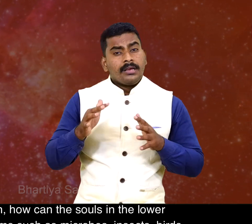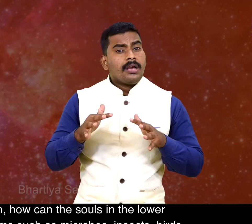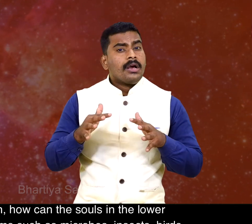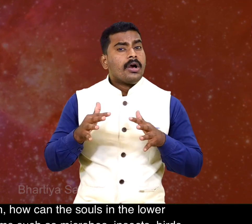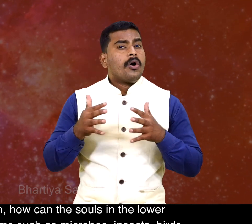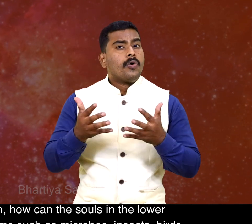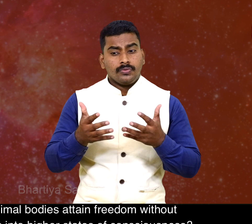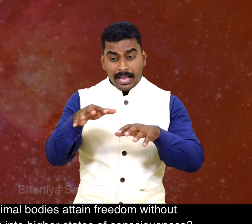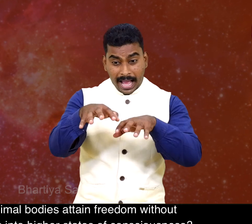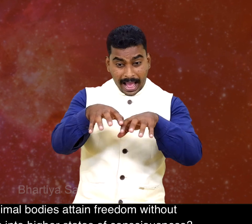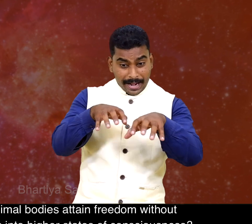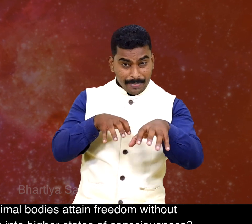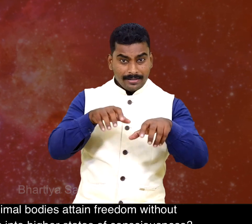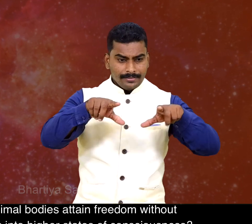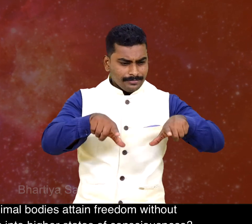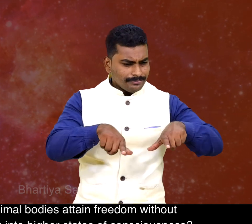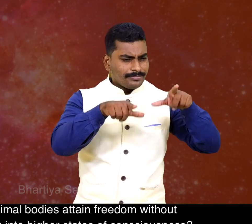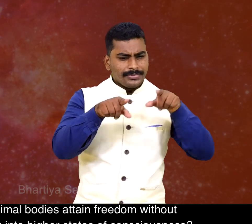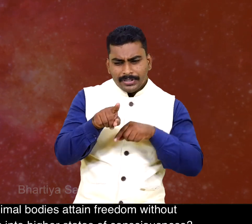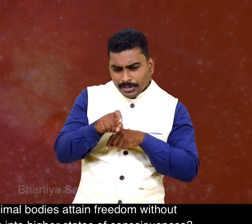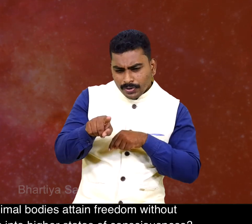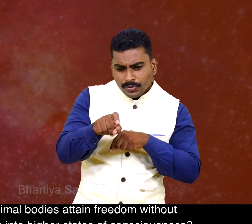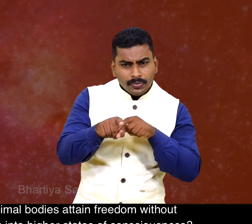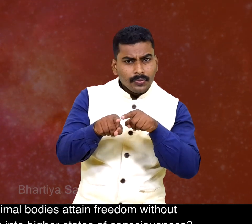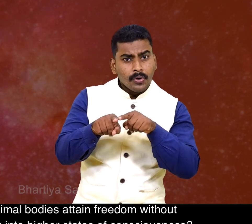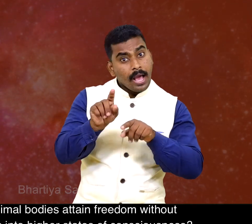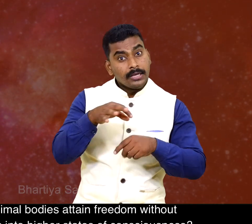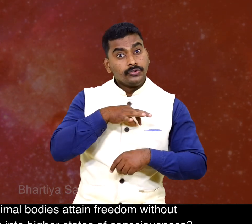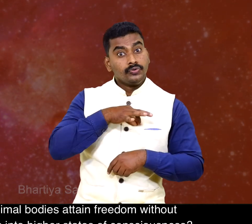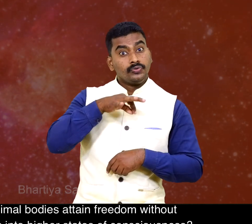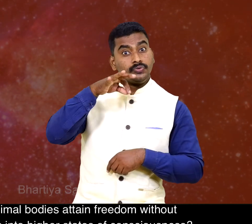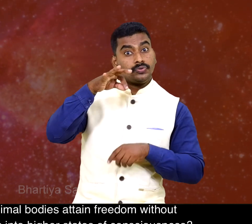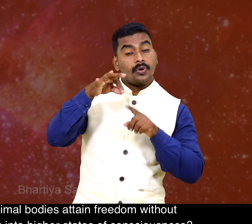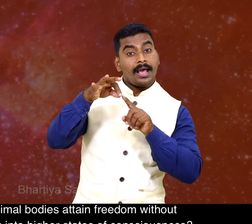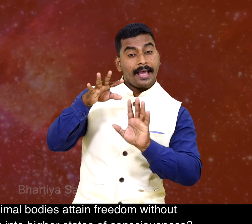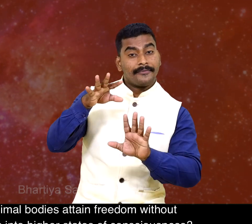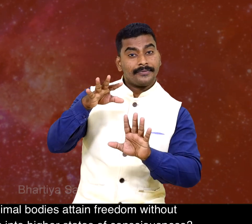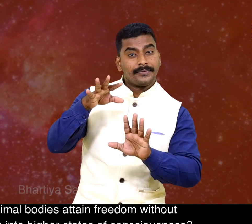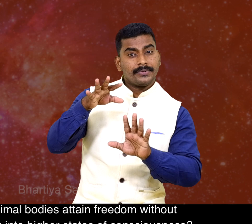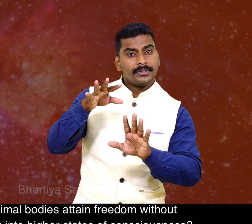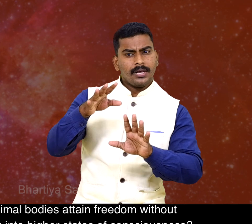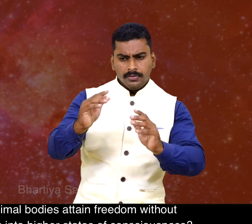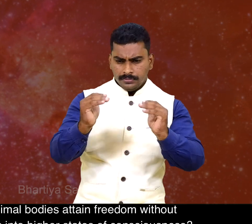insects, birds, and animal bodies attain freedom without advancing into higher states of